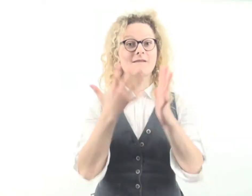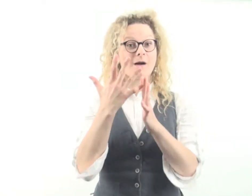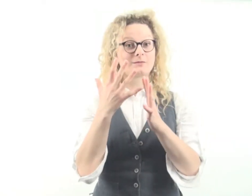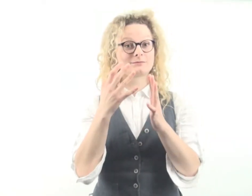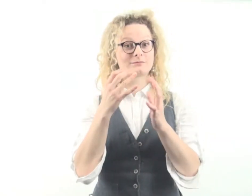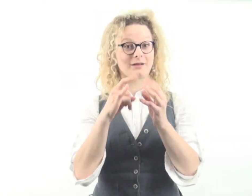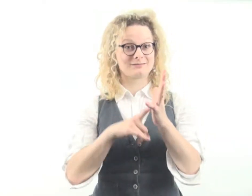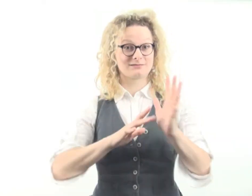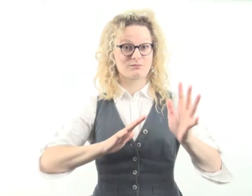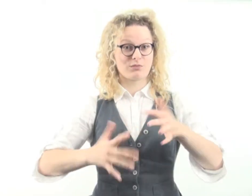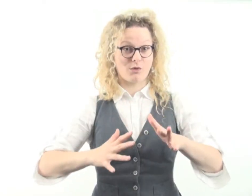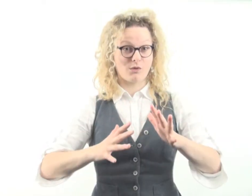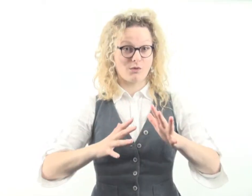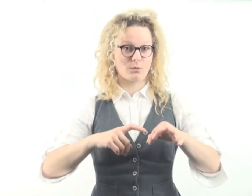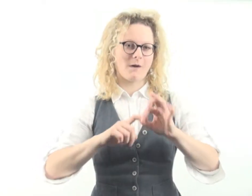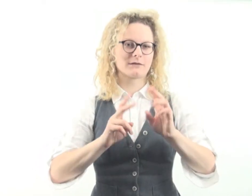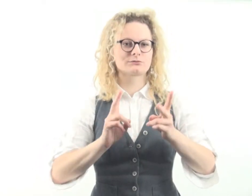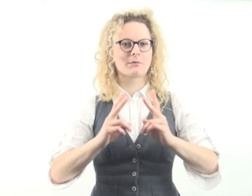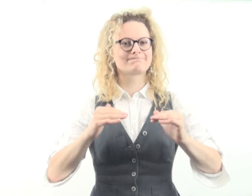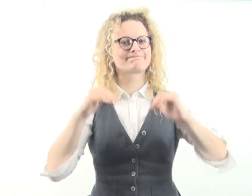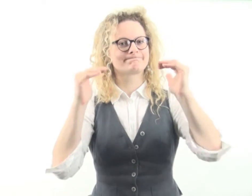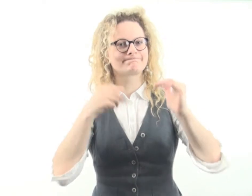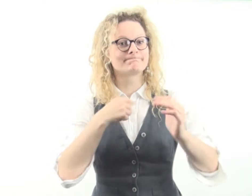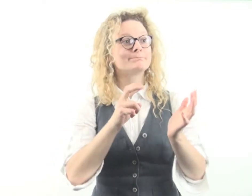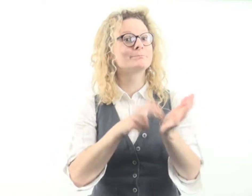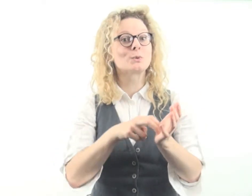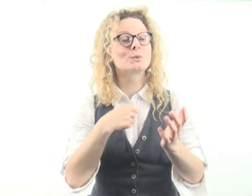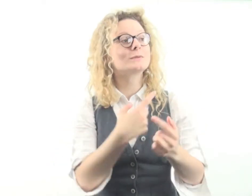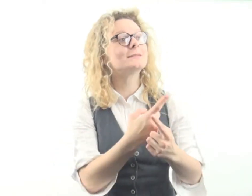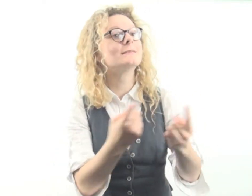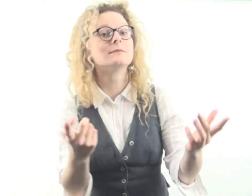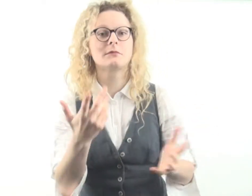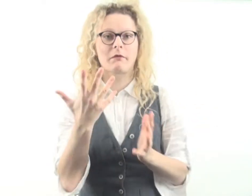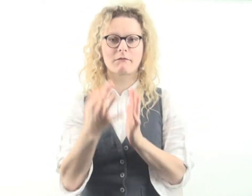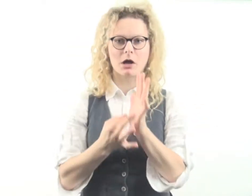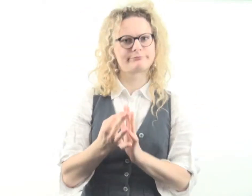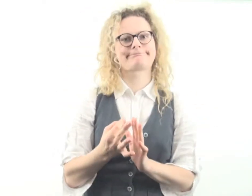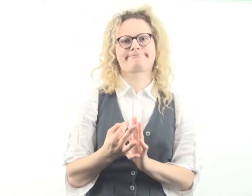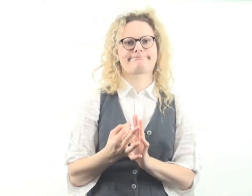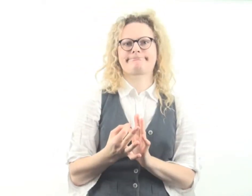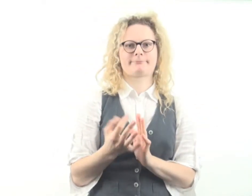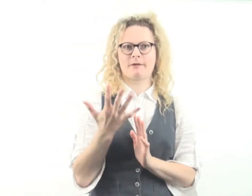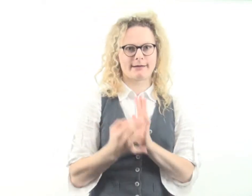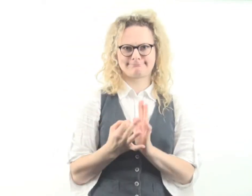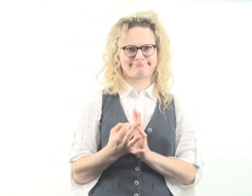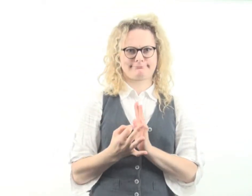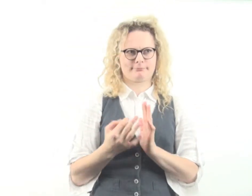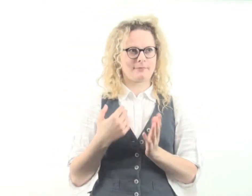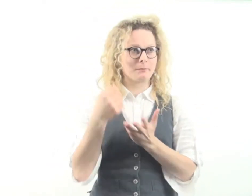Okay, so I've got a 5-hour BSL qualified interpreter budget. Finding a BSL interpreter who's happy